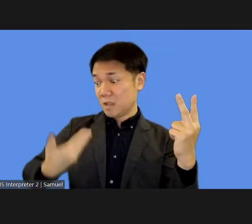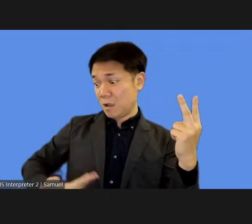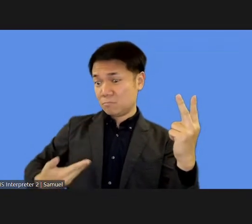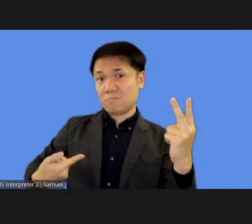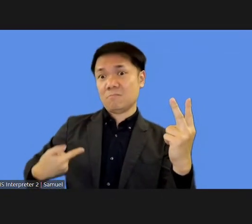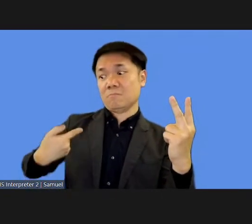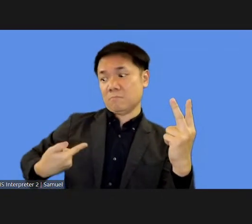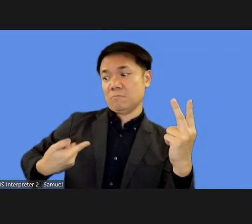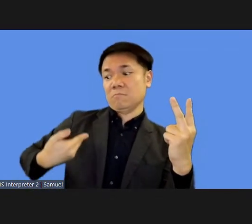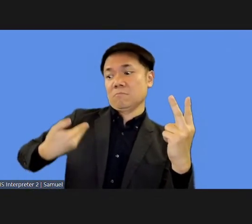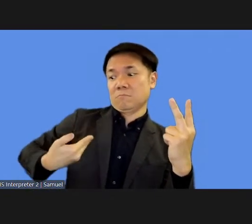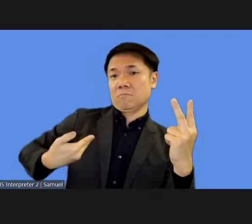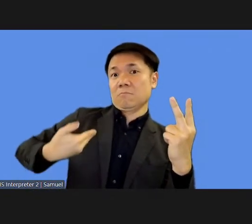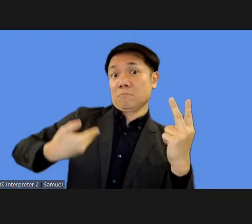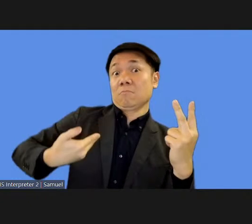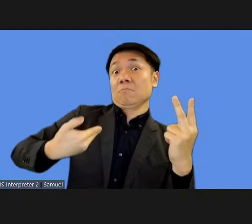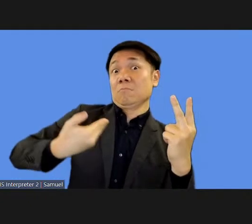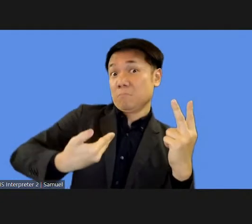in fact.